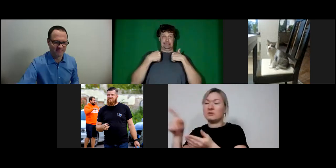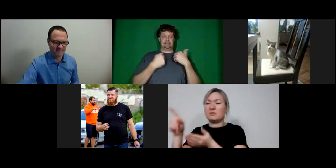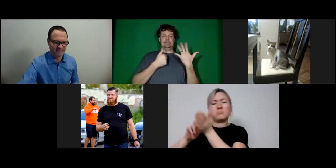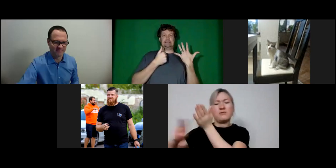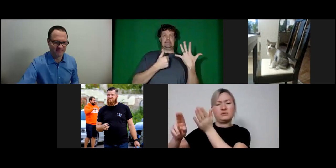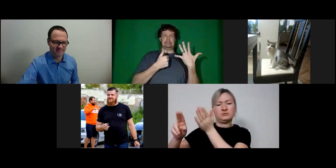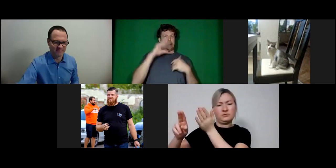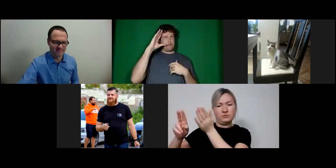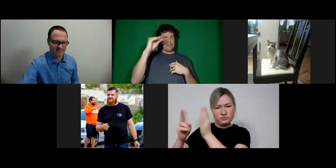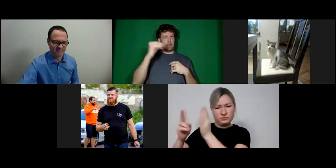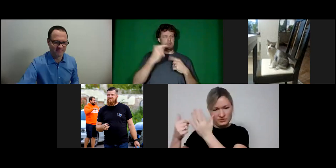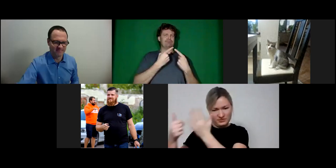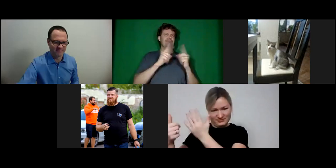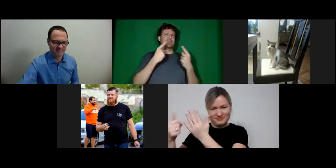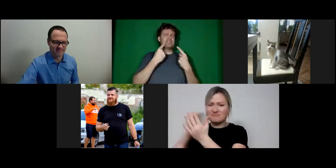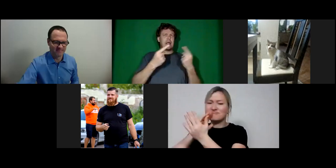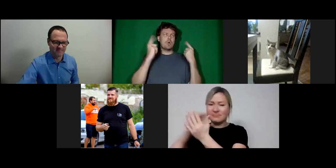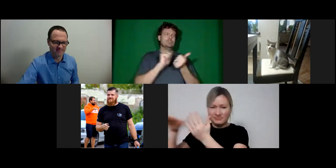and this time,